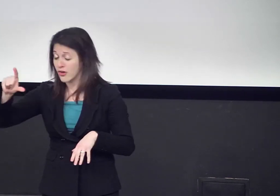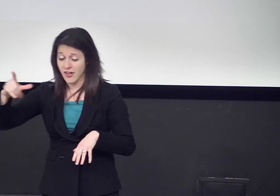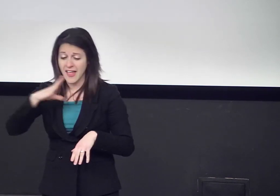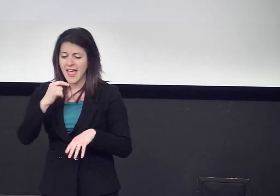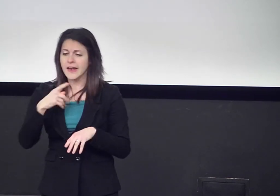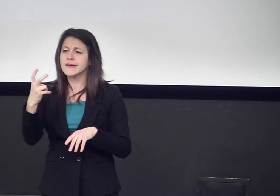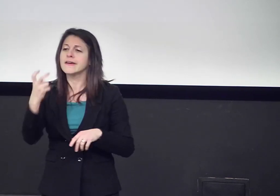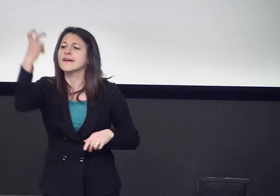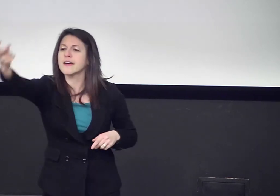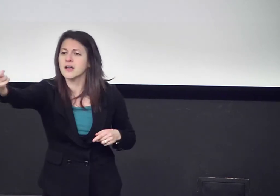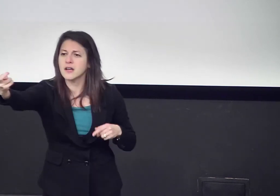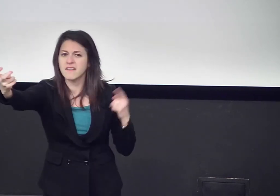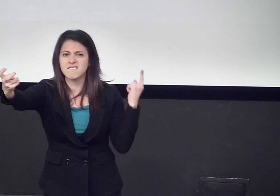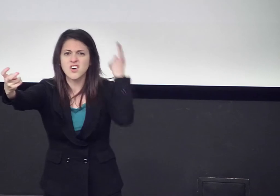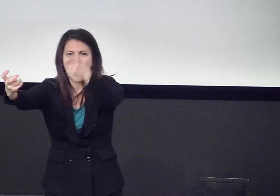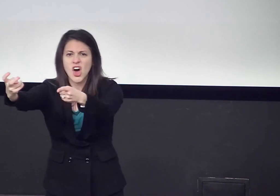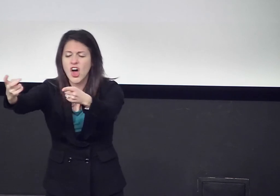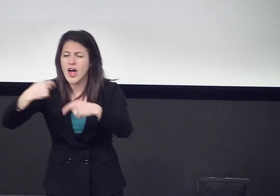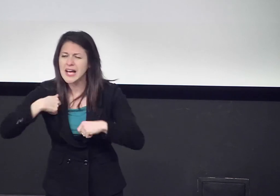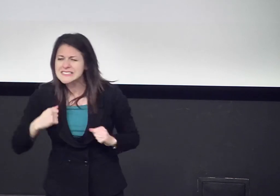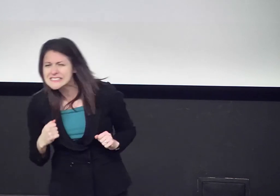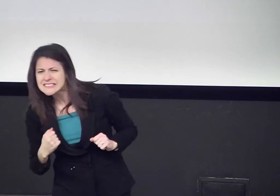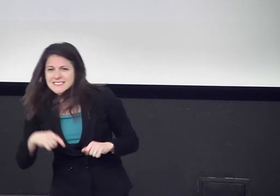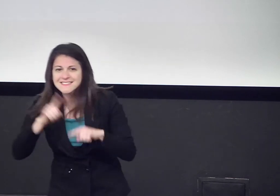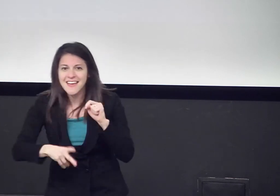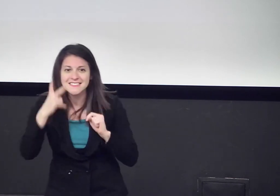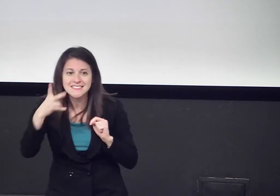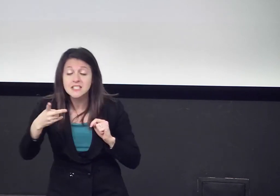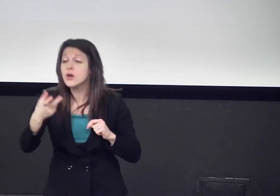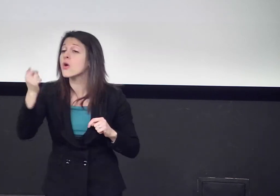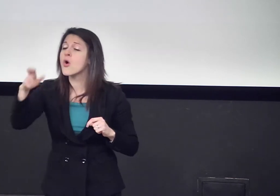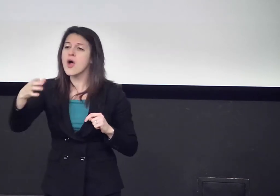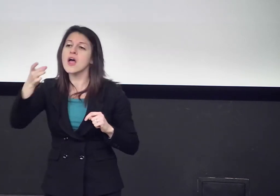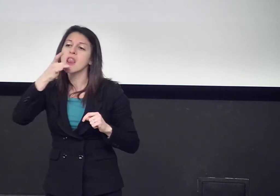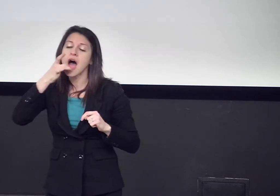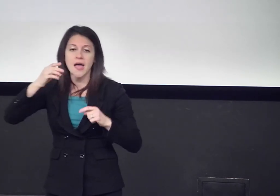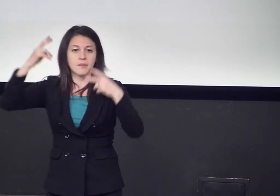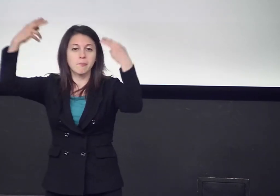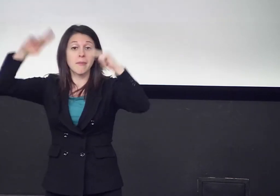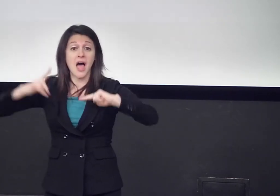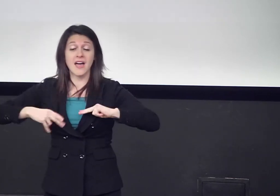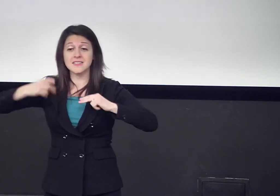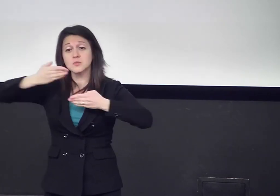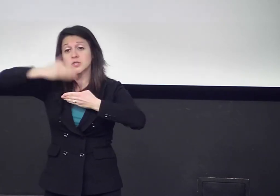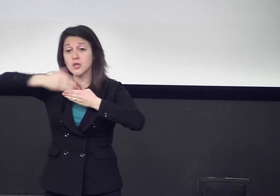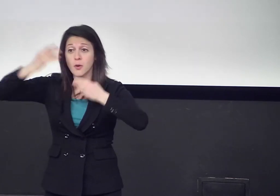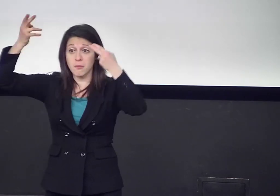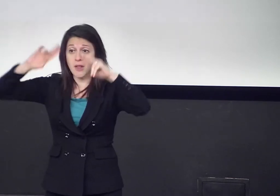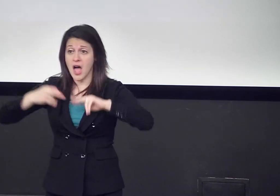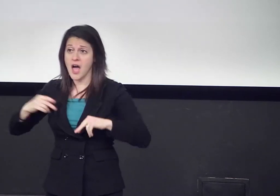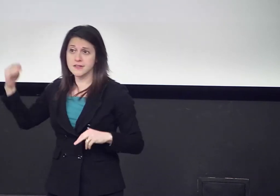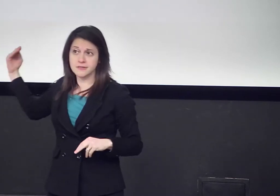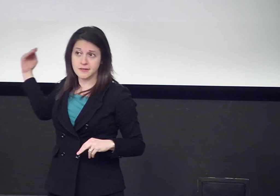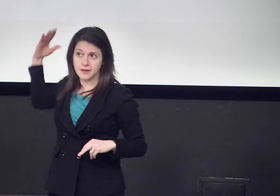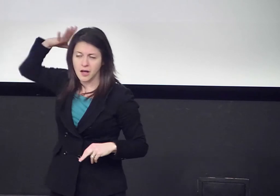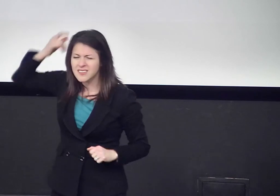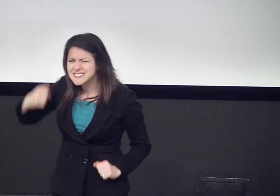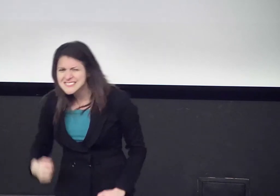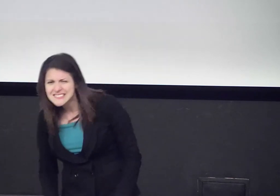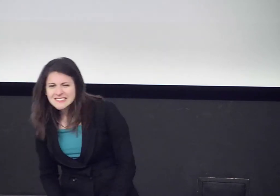And asking for changes to the lighting so that you can see a person on the other side of the screen, or asking them to close the